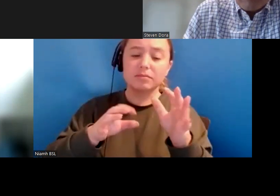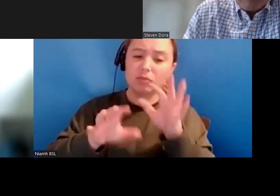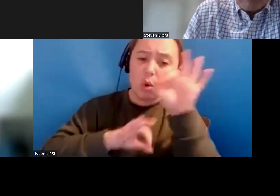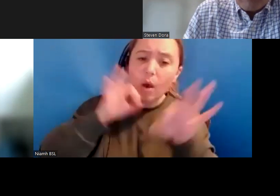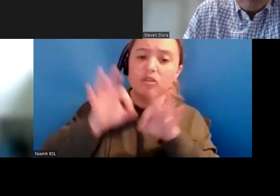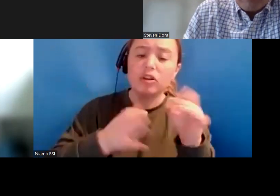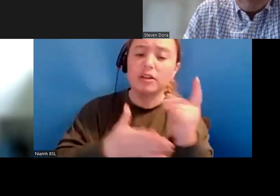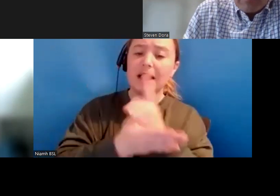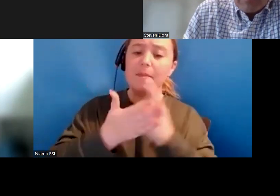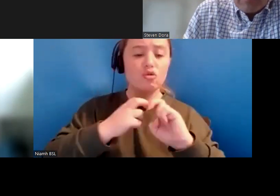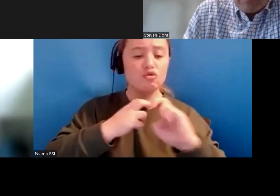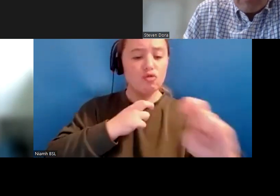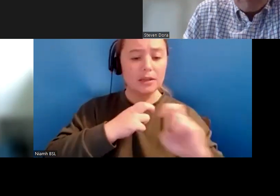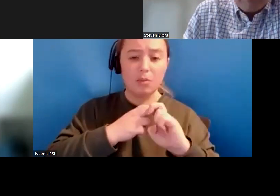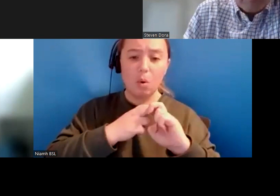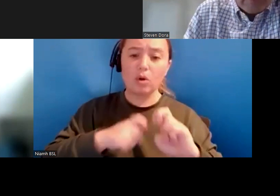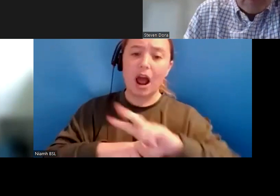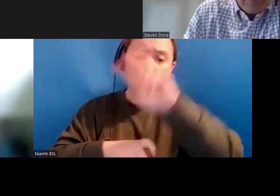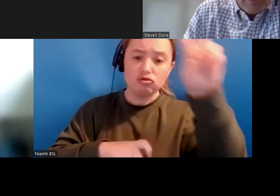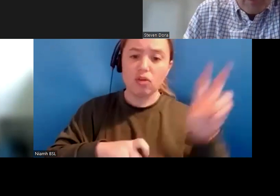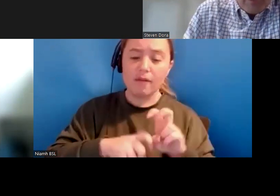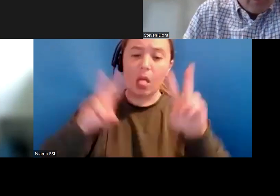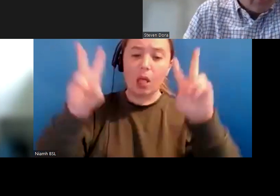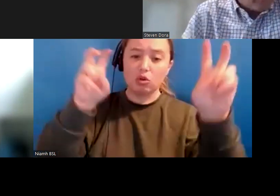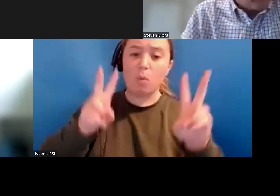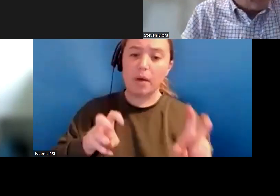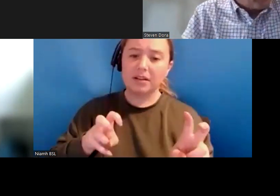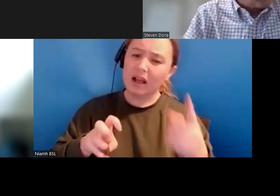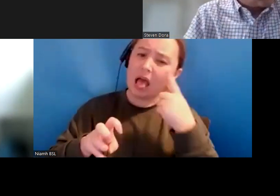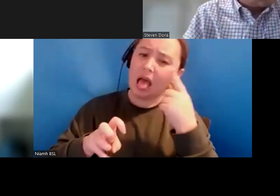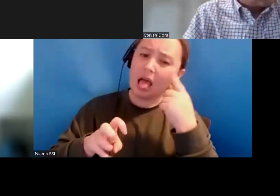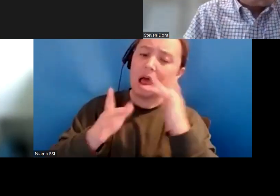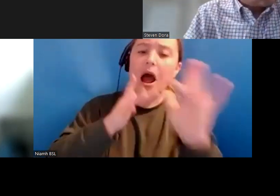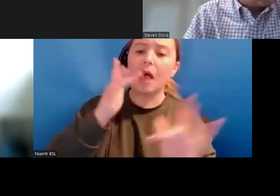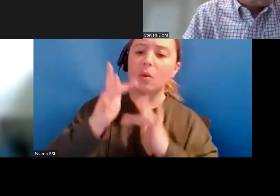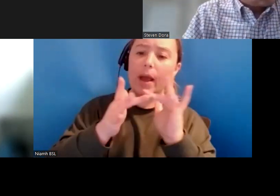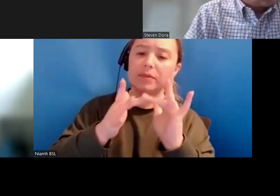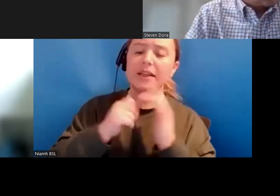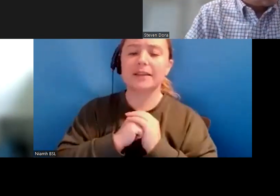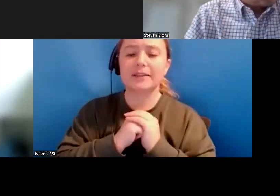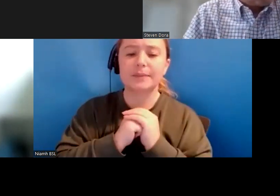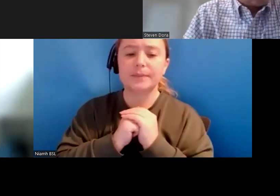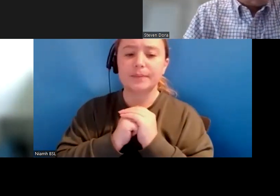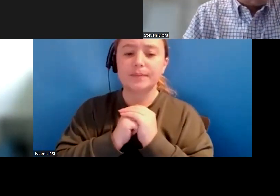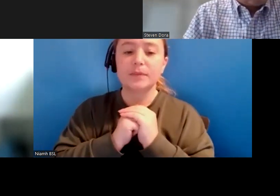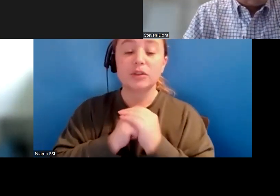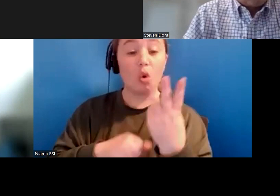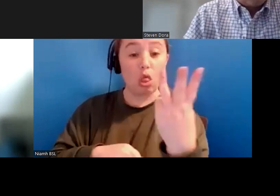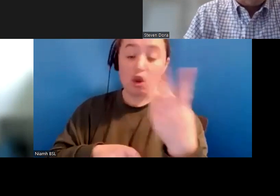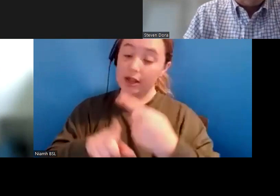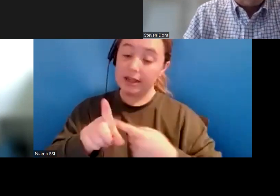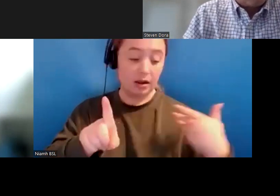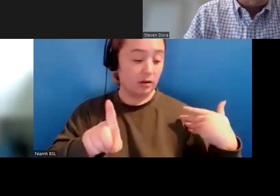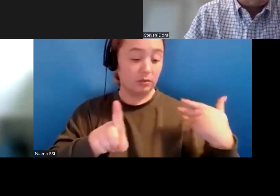on different transport and travel topics, which can be found on our website. So as we go into the last 3 years of the Accessible